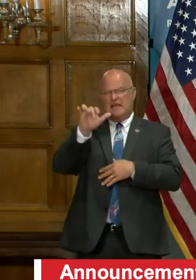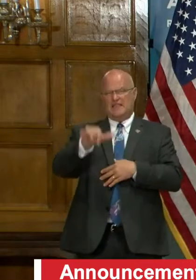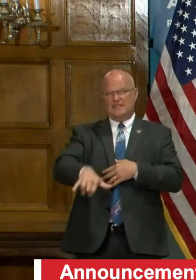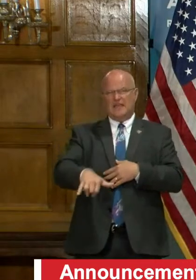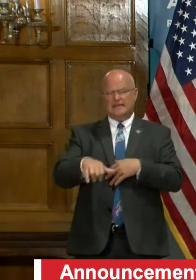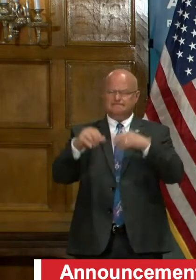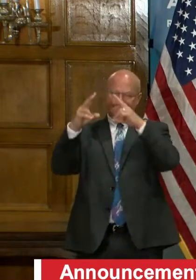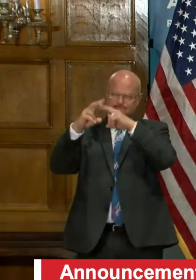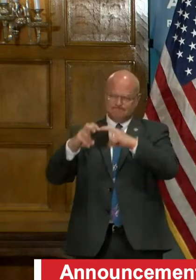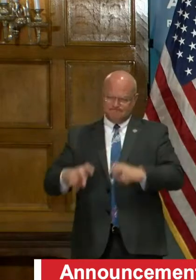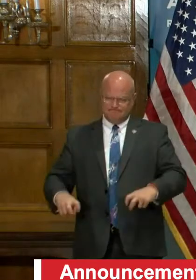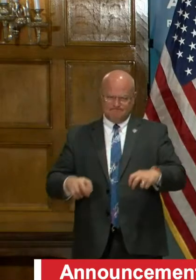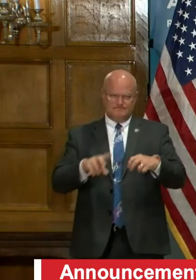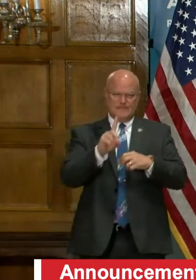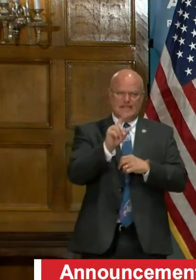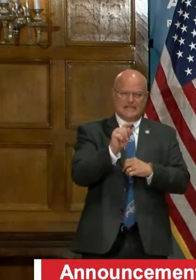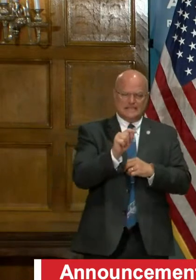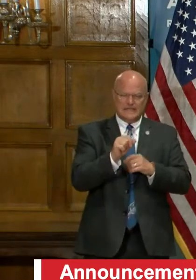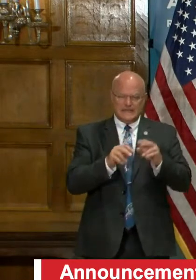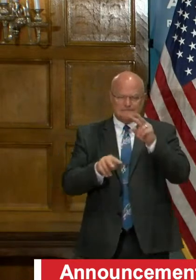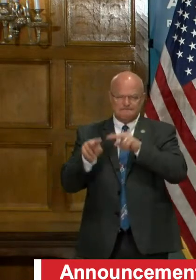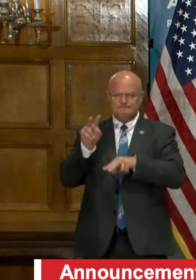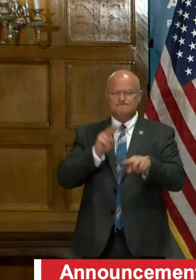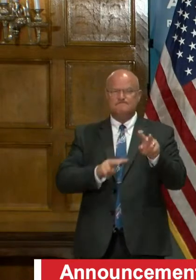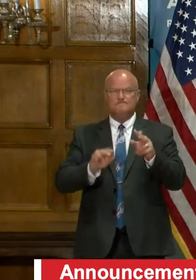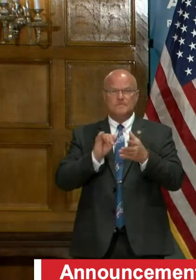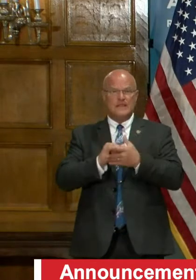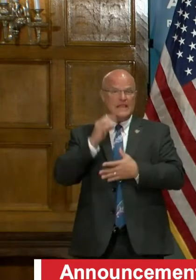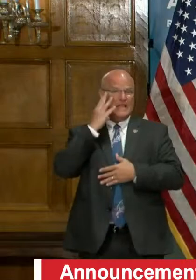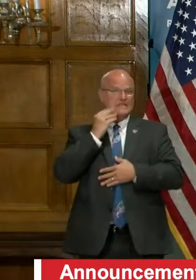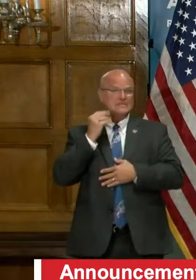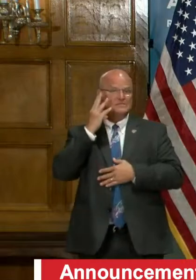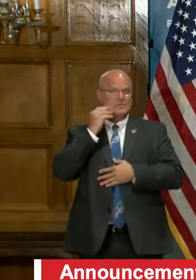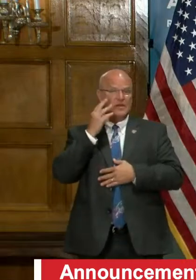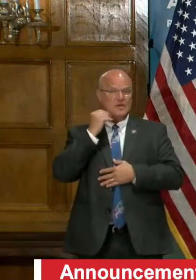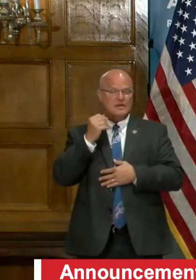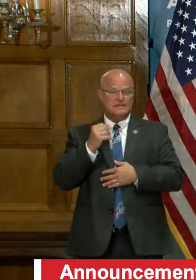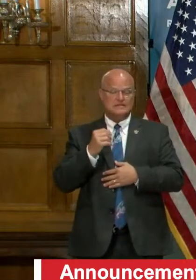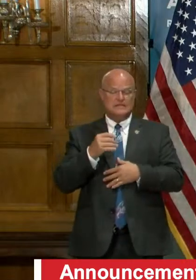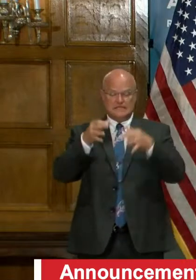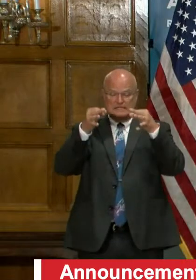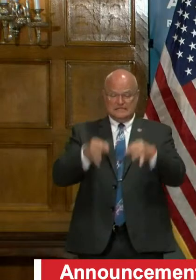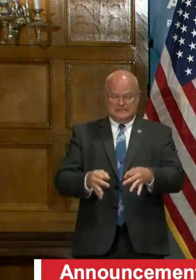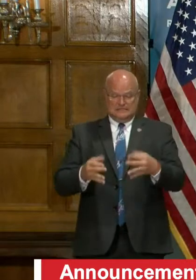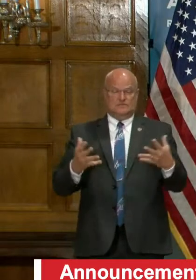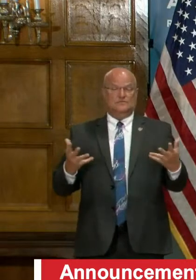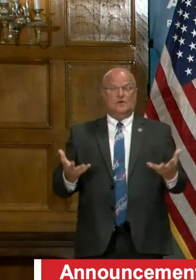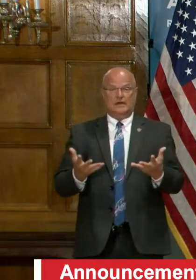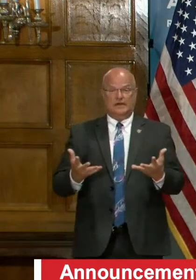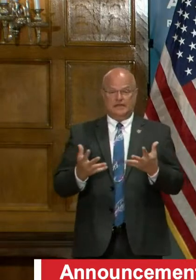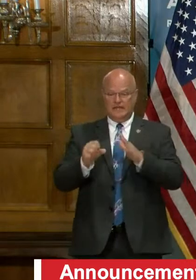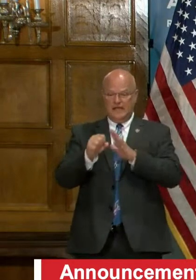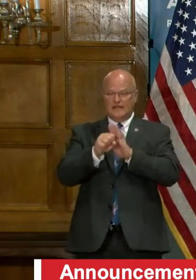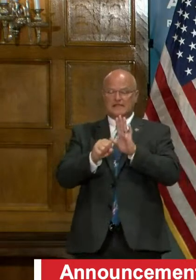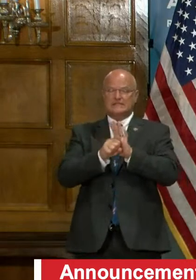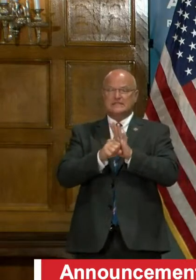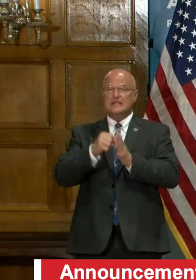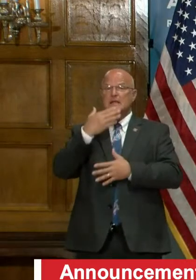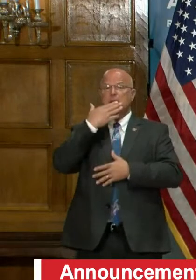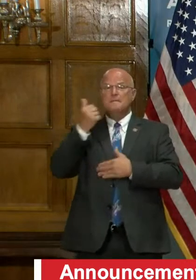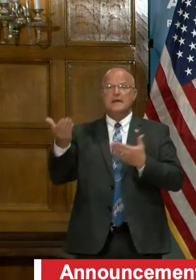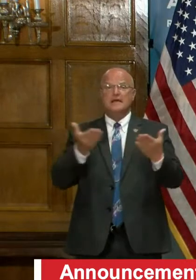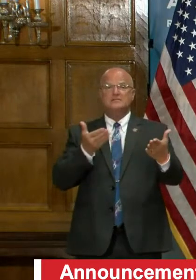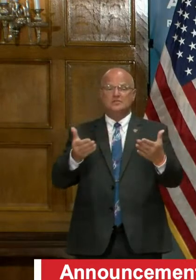that analysis and that data and that experience, the conclusion is that the state is best